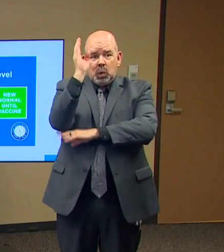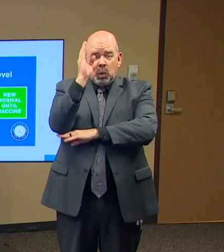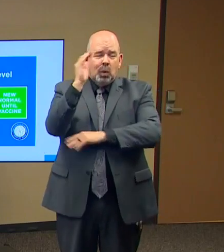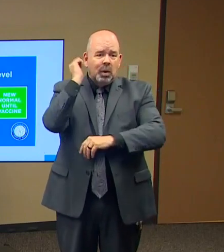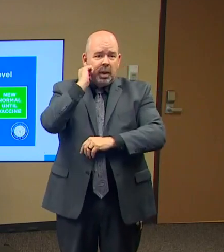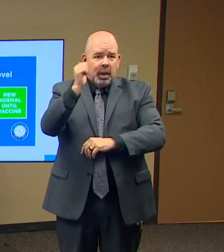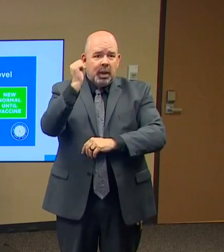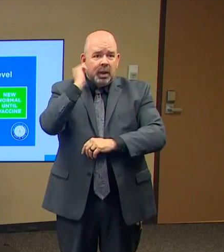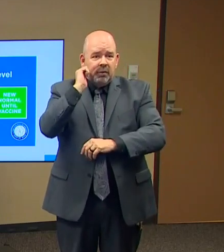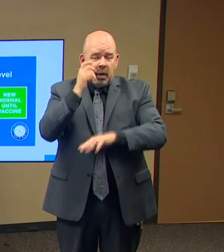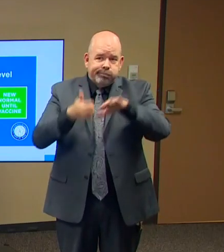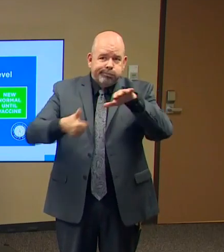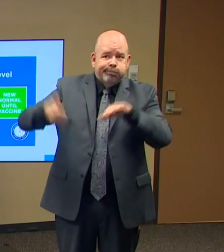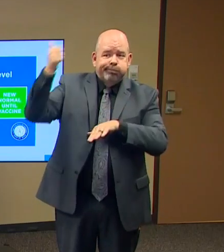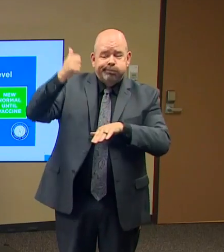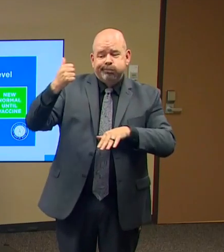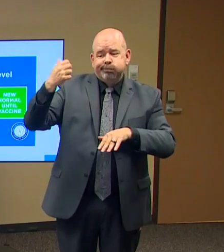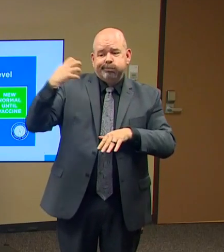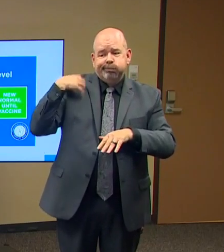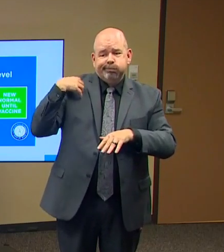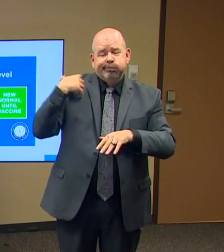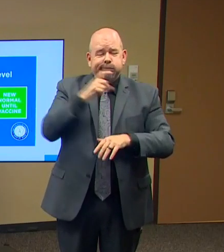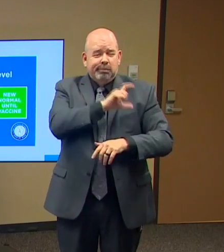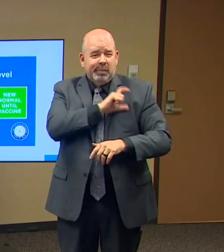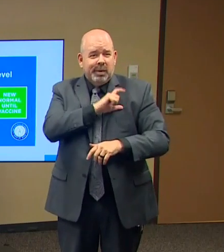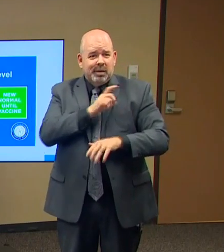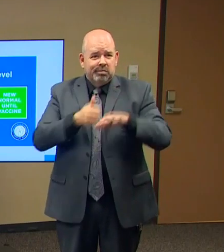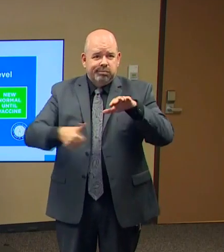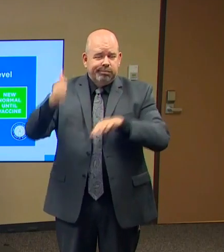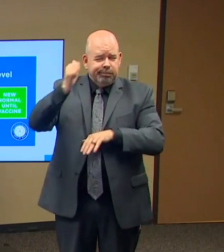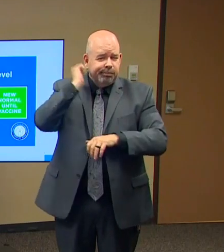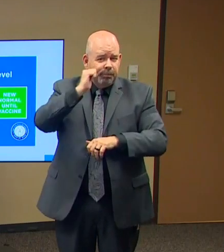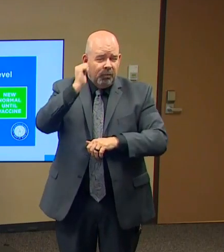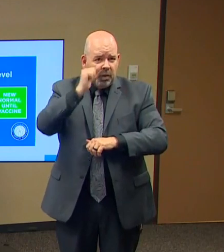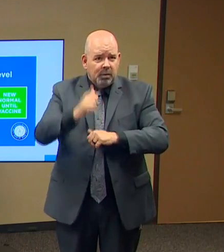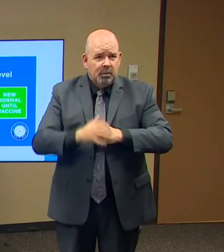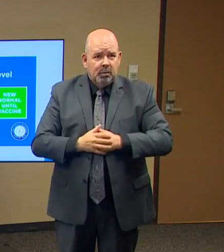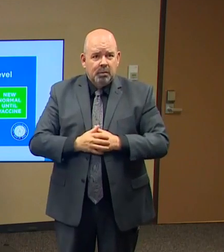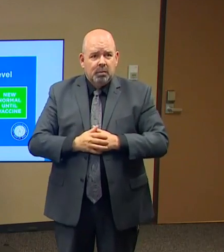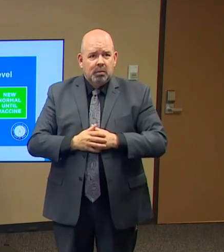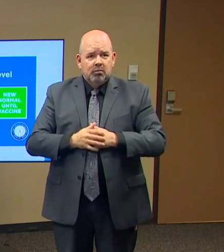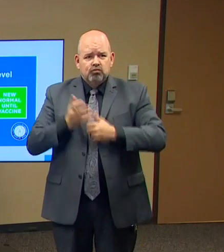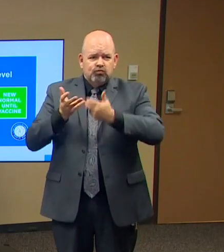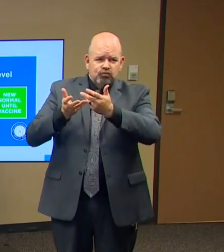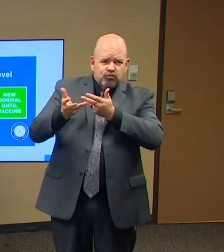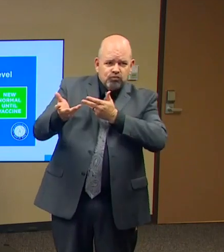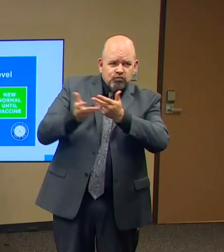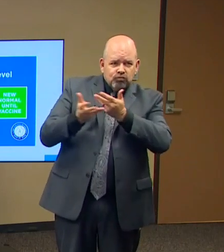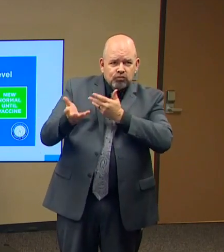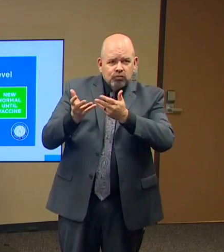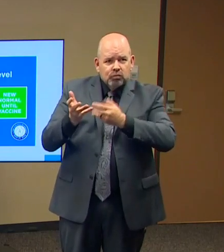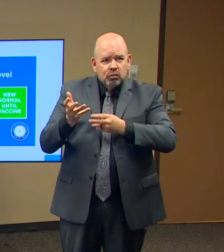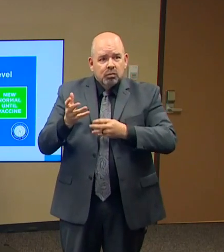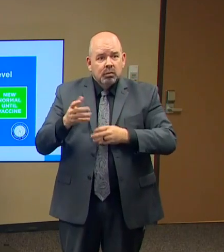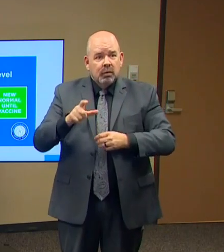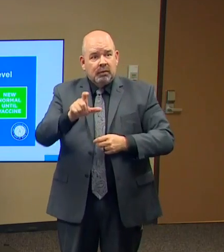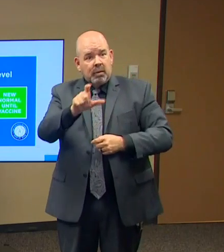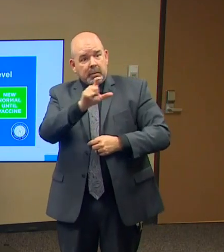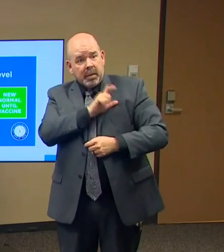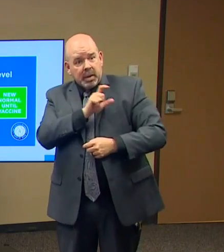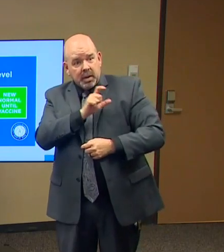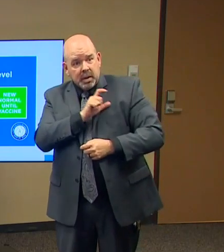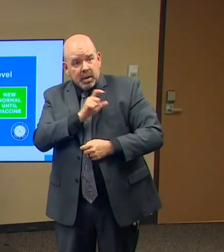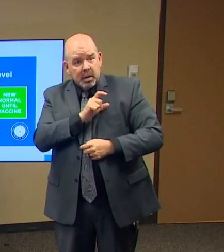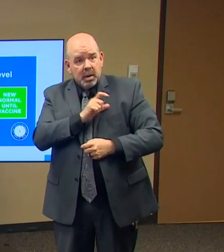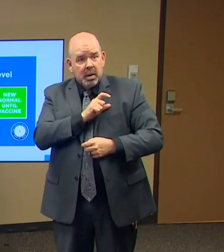anyway, it's very important. If you've been in a mass gathering, you may have not been around a protester, but if you're